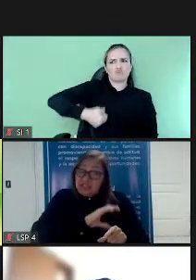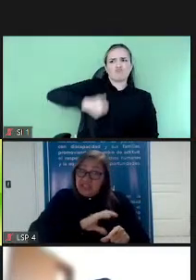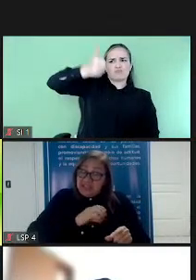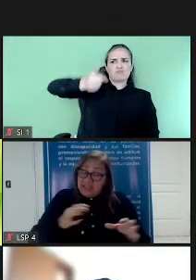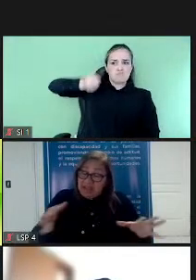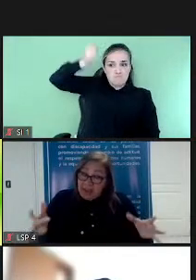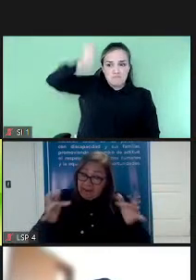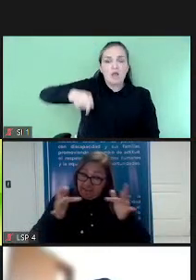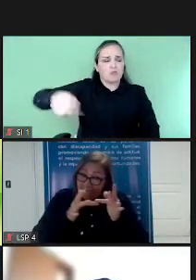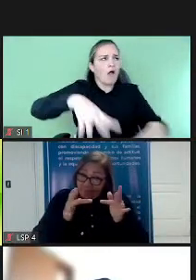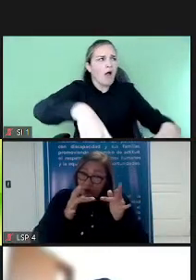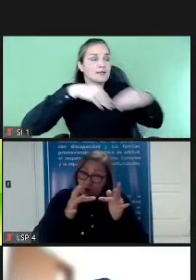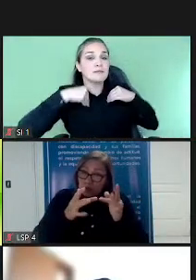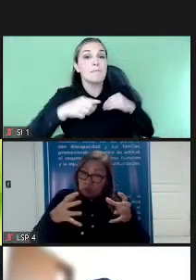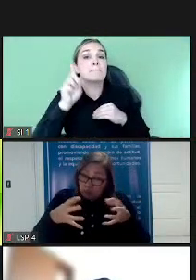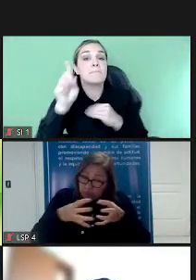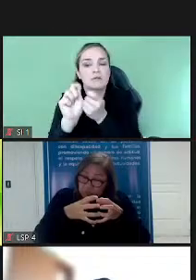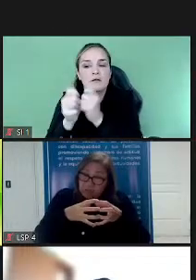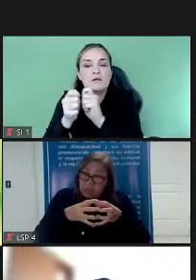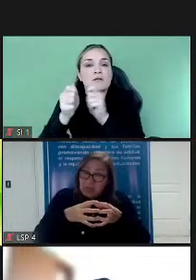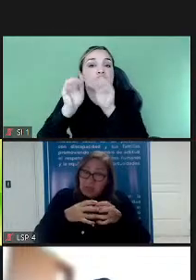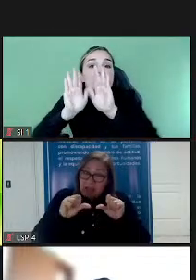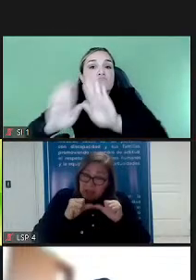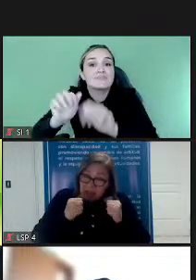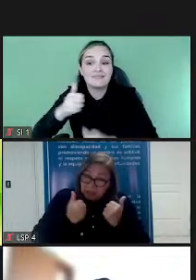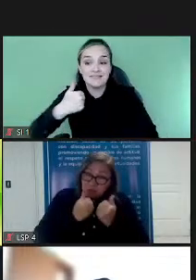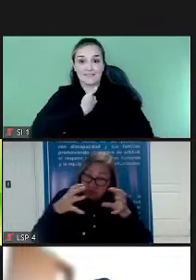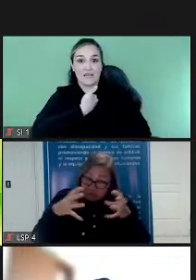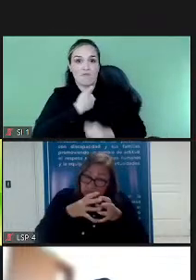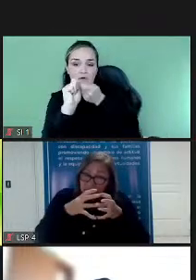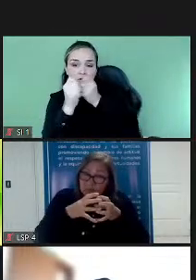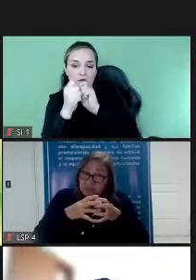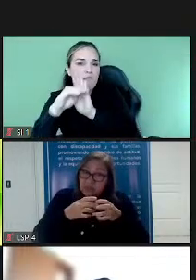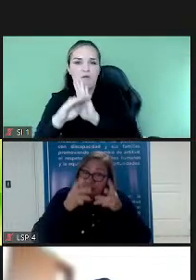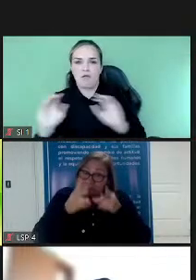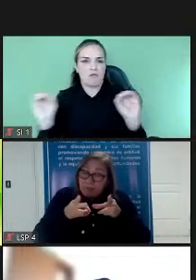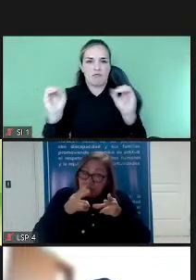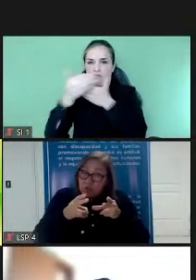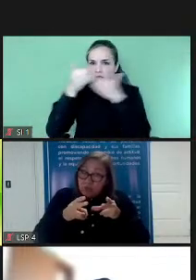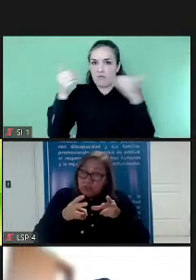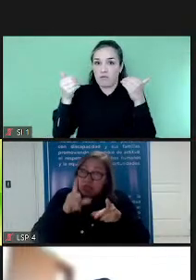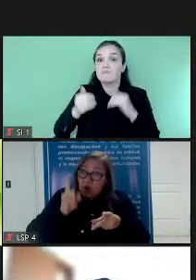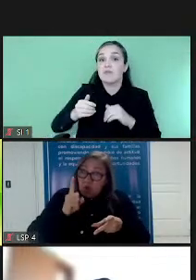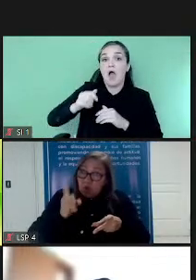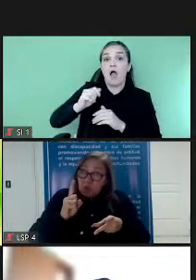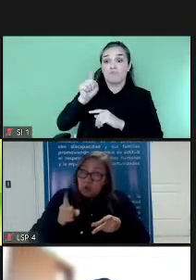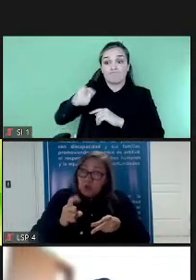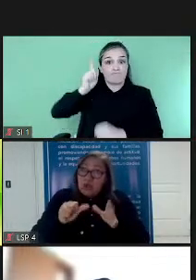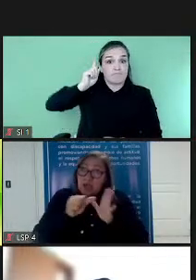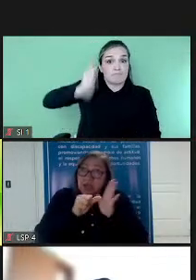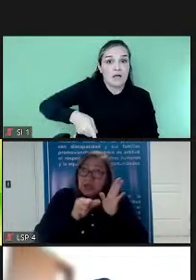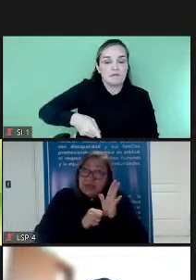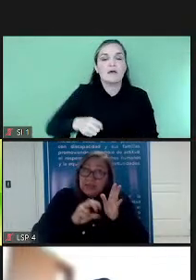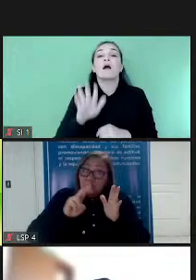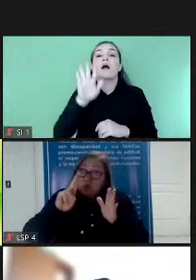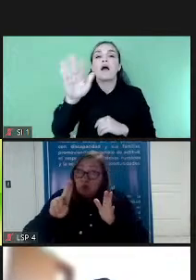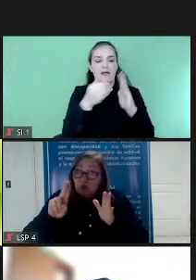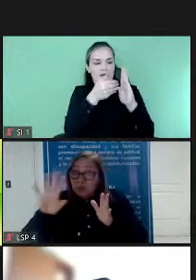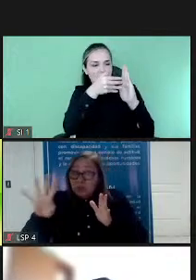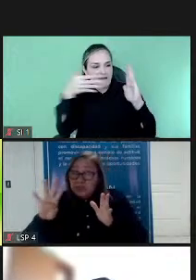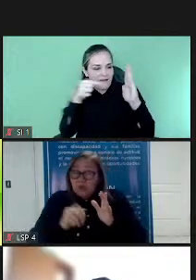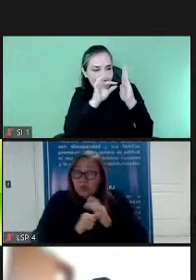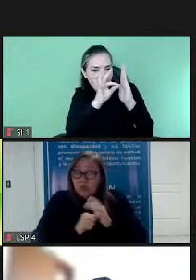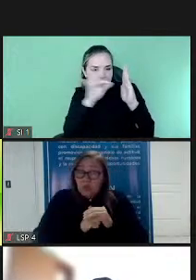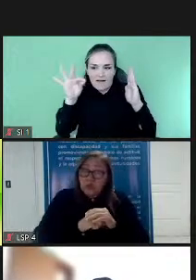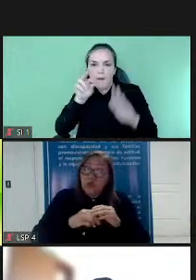is mandatory and it has a binding conjugate and they are obliged and they are obliged by